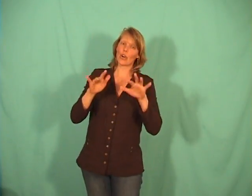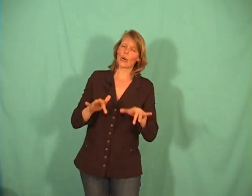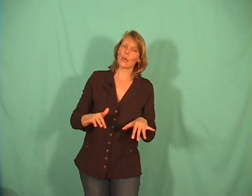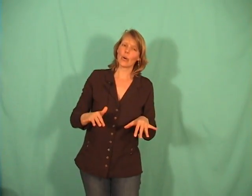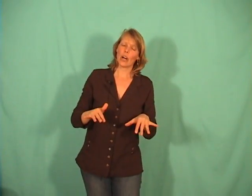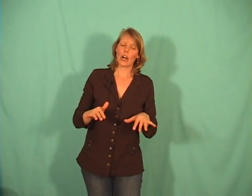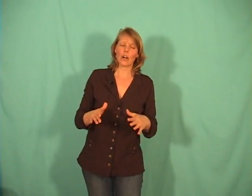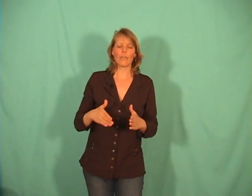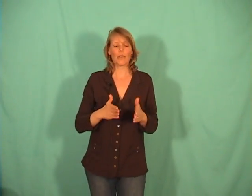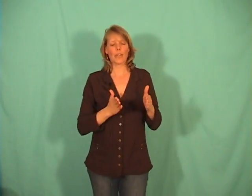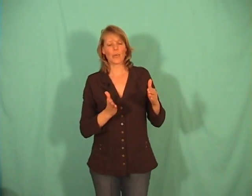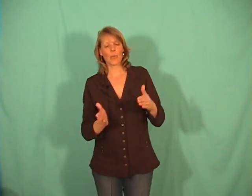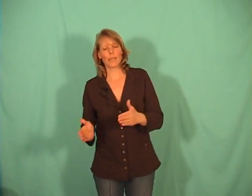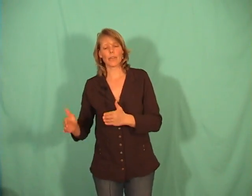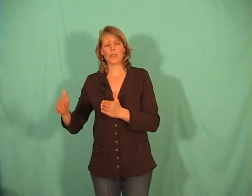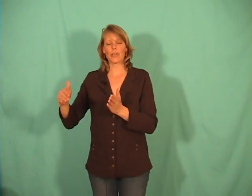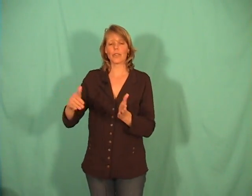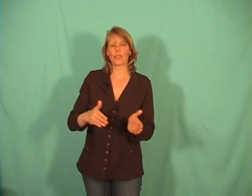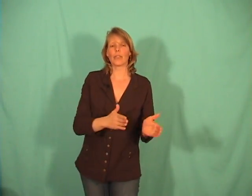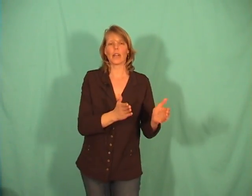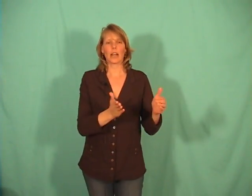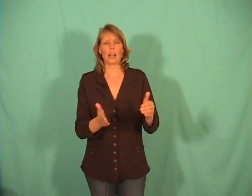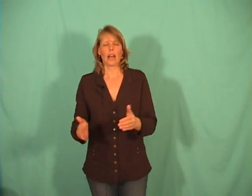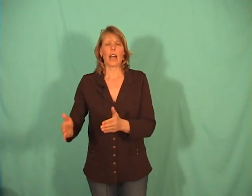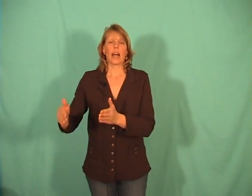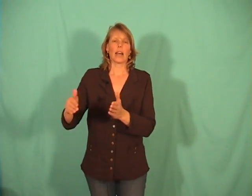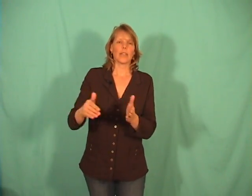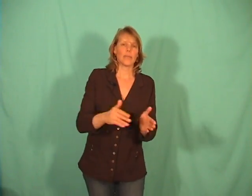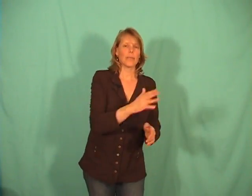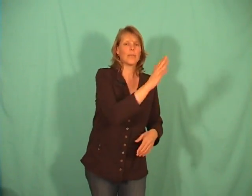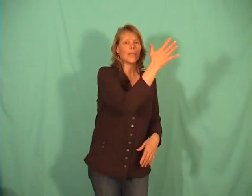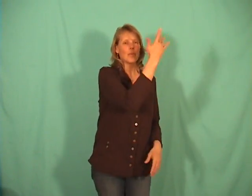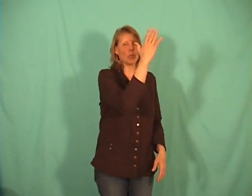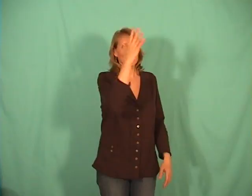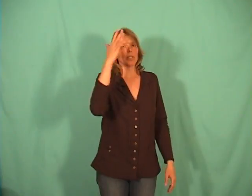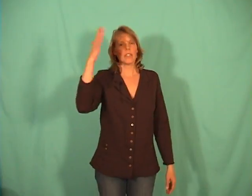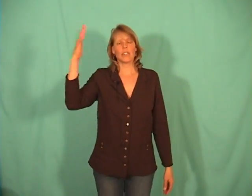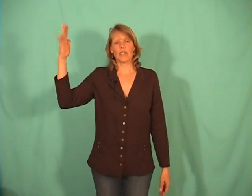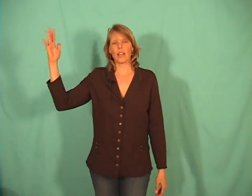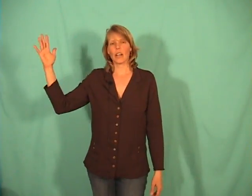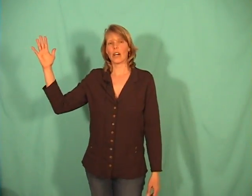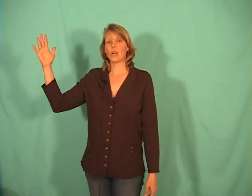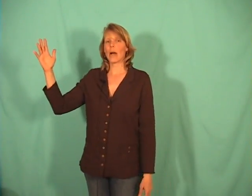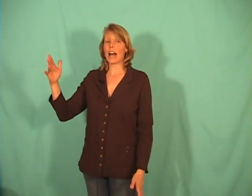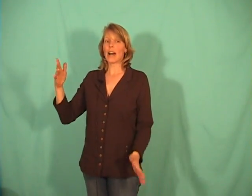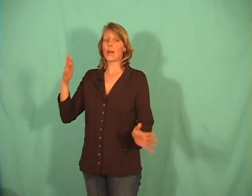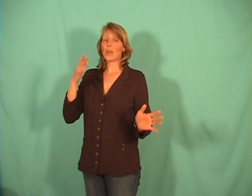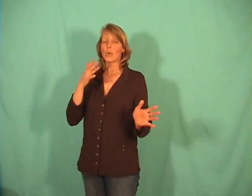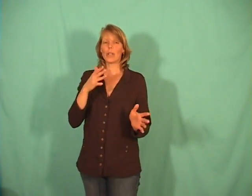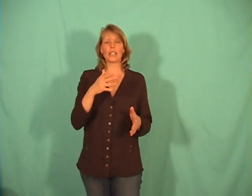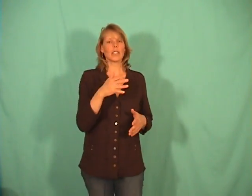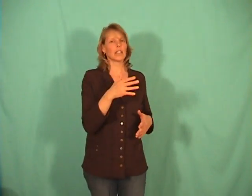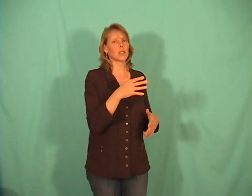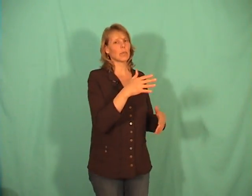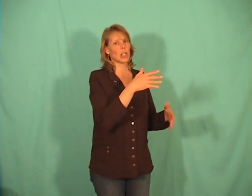snow. Over the river and through the woods. Oh, how the wind does